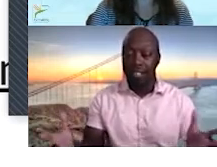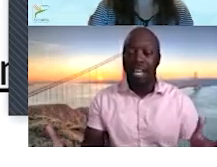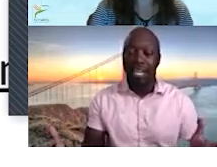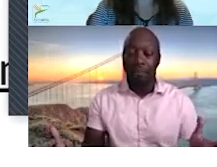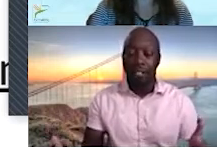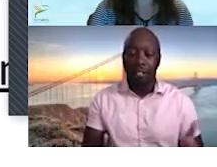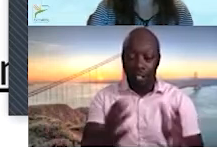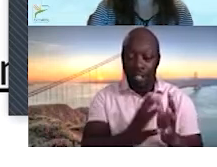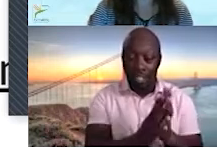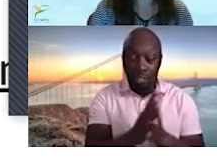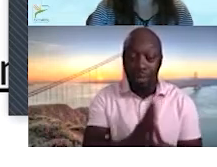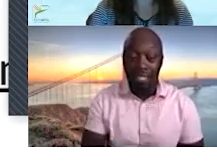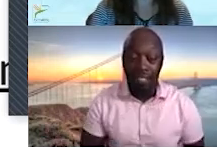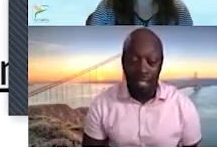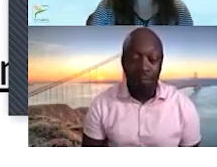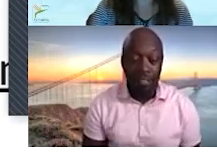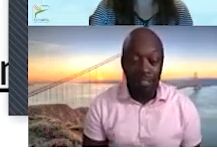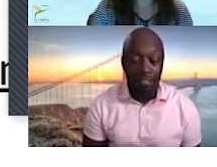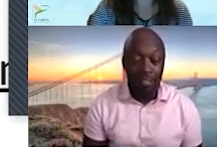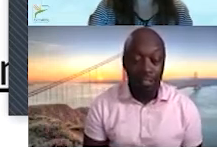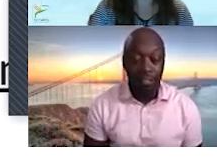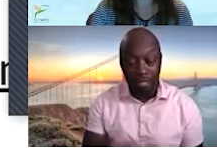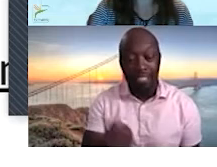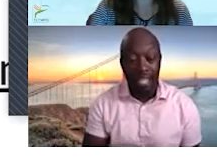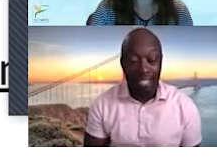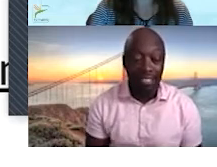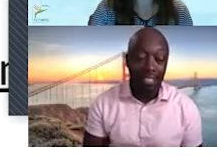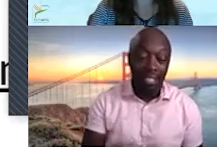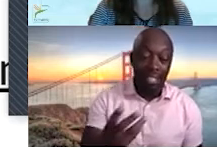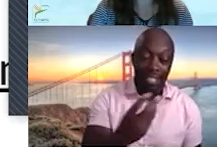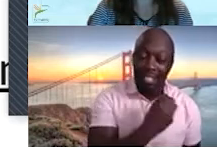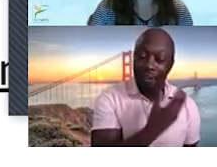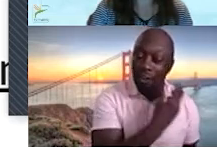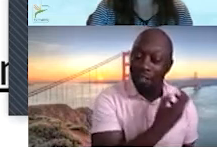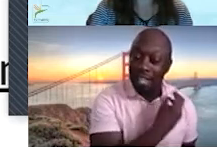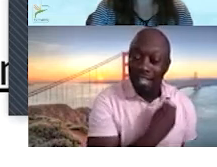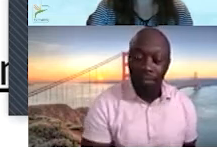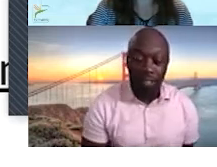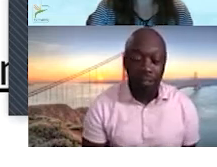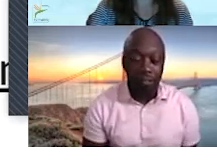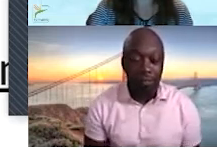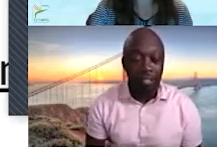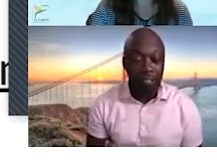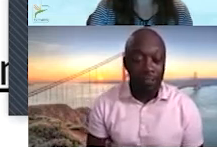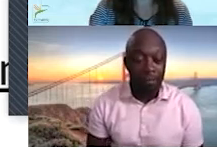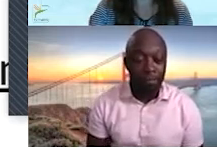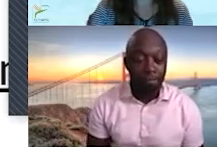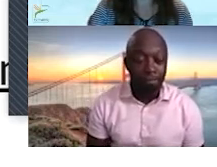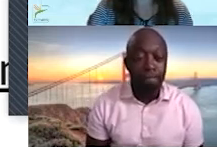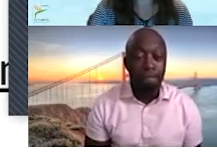of time learning those base languages, those base signs, and they've heard that language so